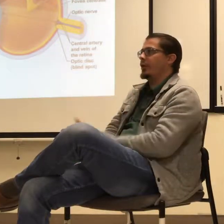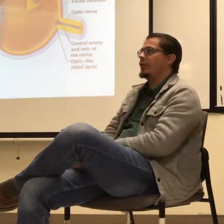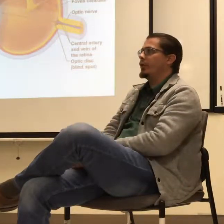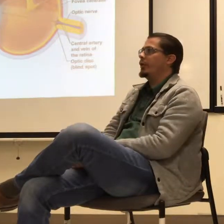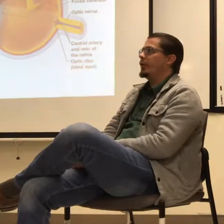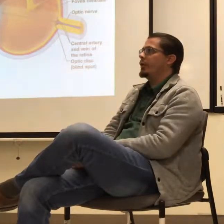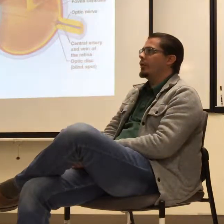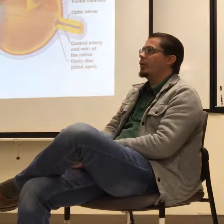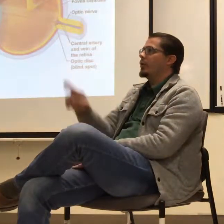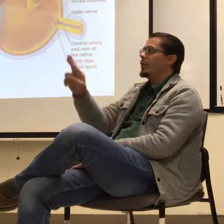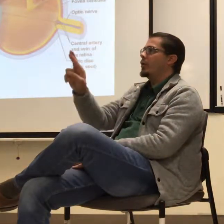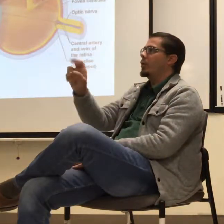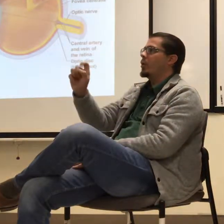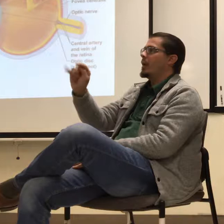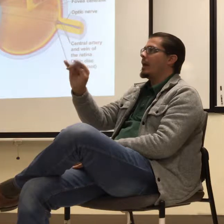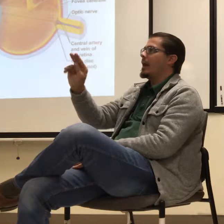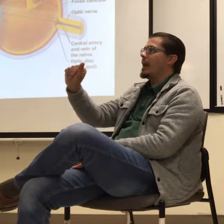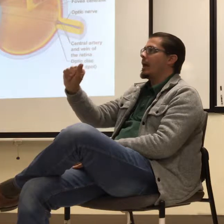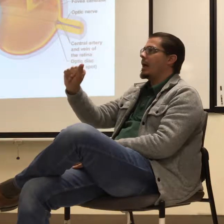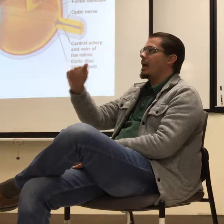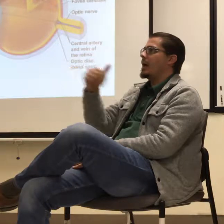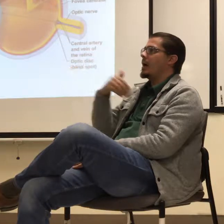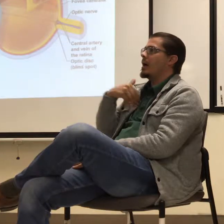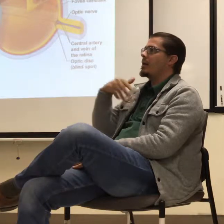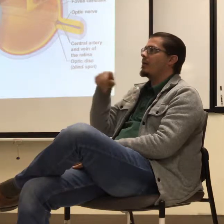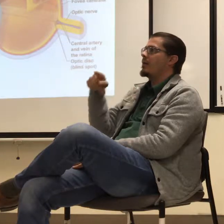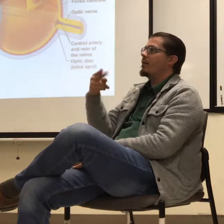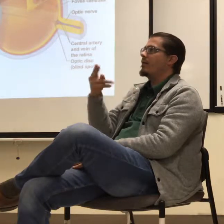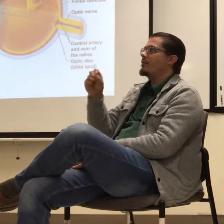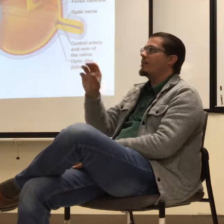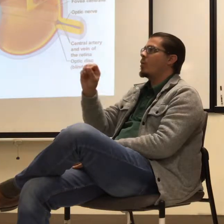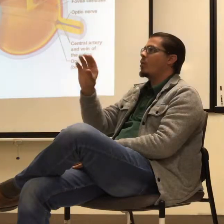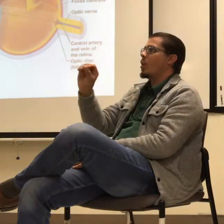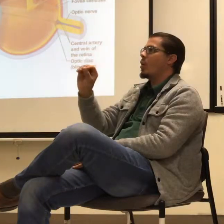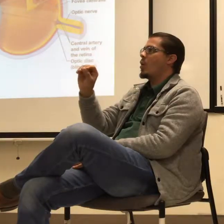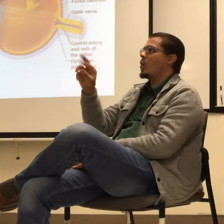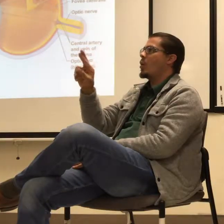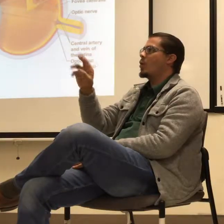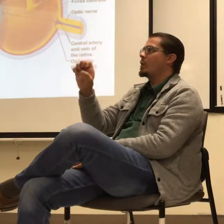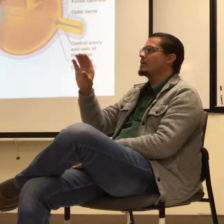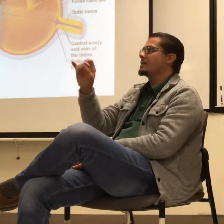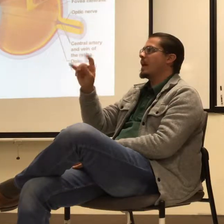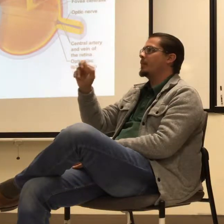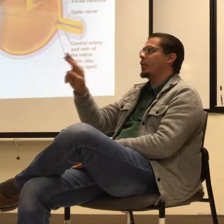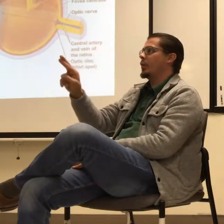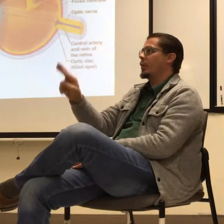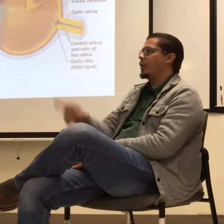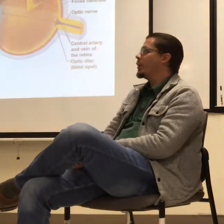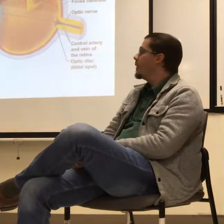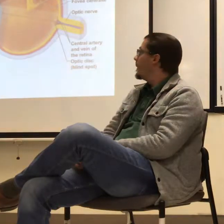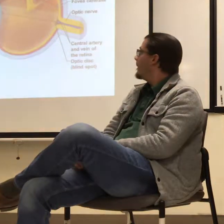Retina. It's the retina that has the photoreceptors. Okay.